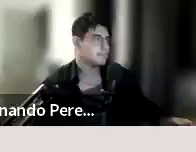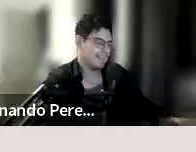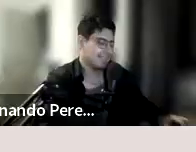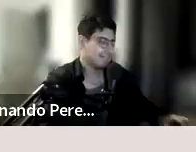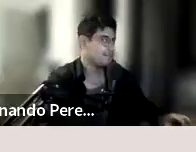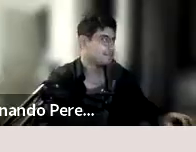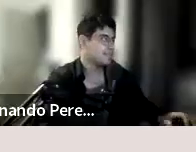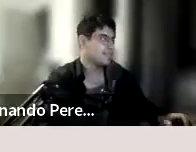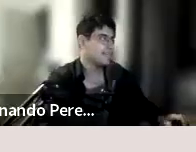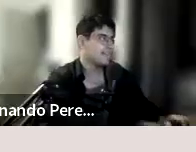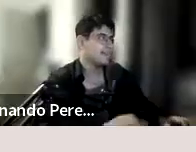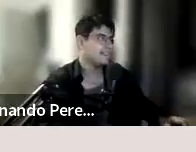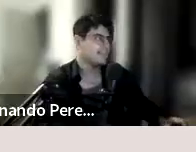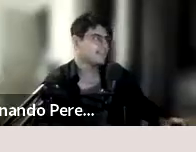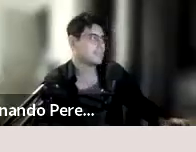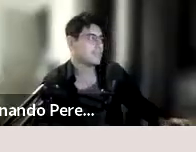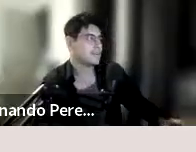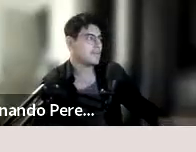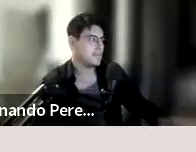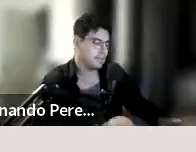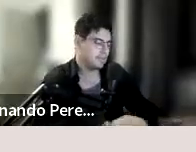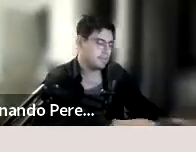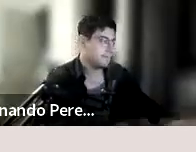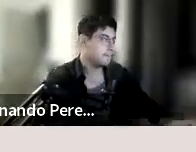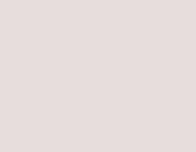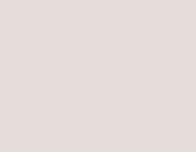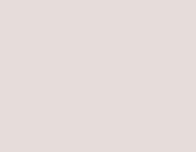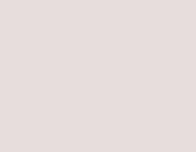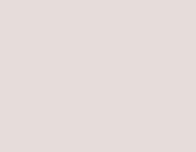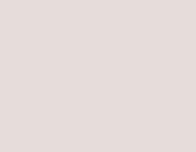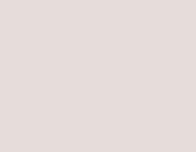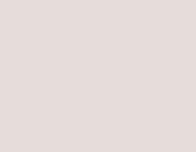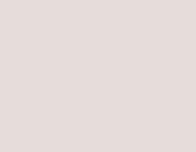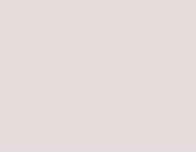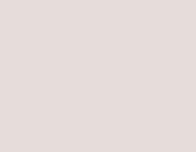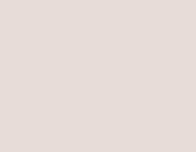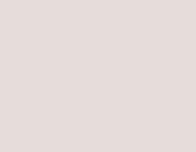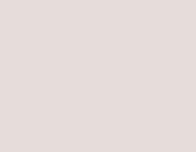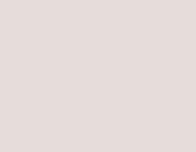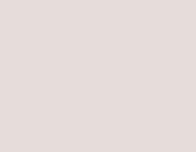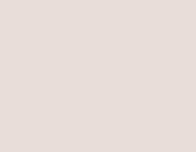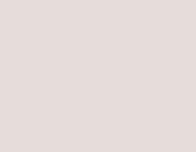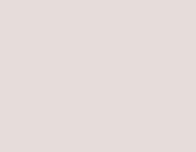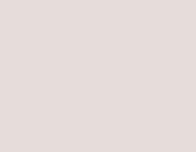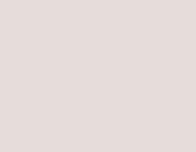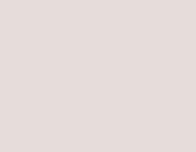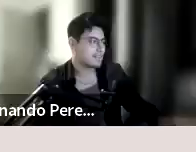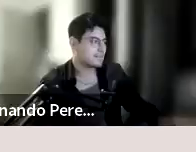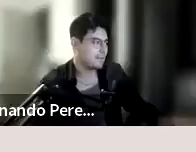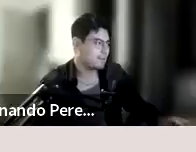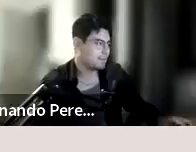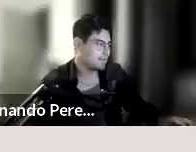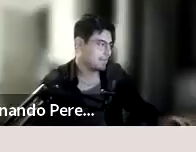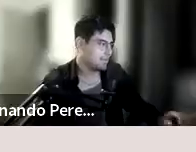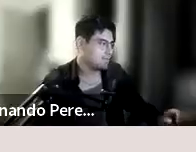Incorrect. Let me go to the dictionary. Wait. Exactly. The color corresponds to